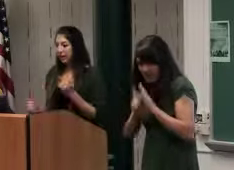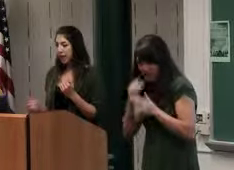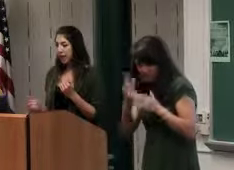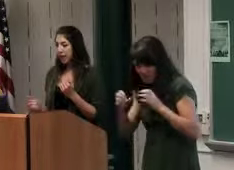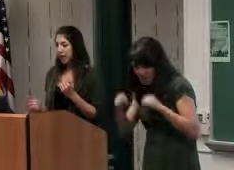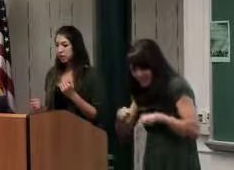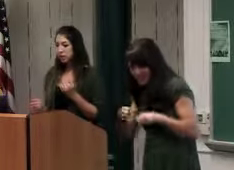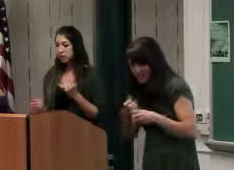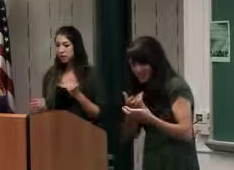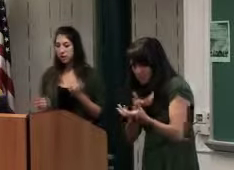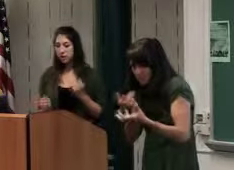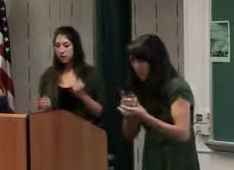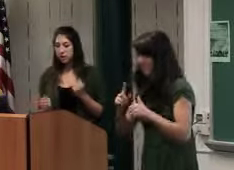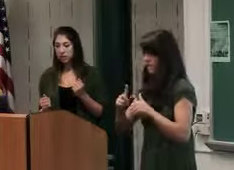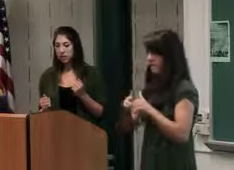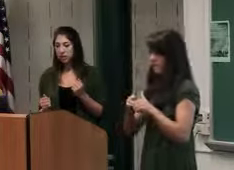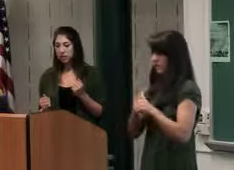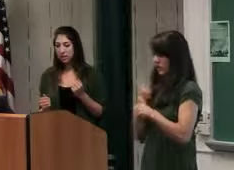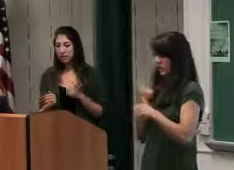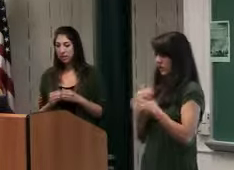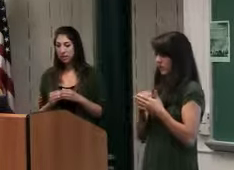And it's okay.